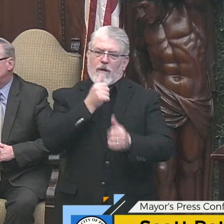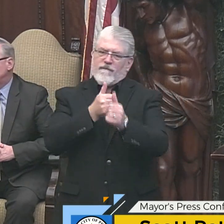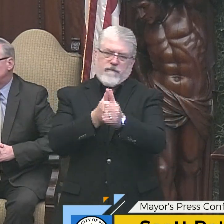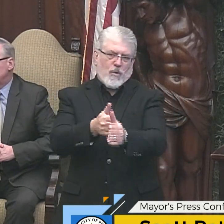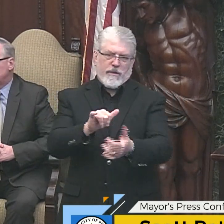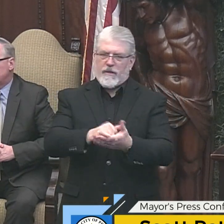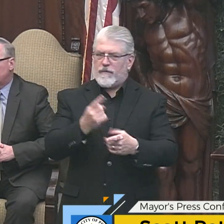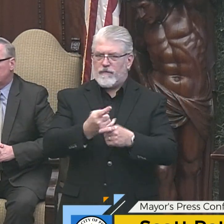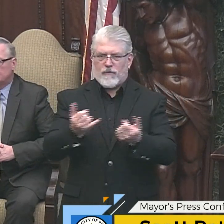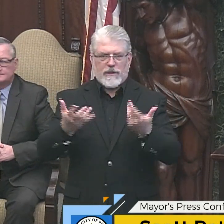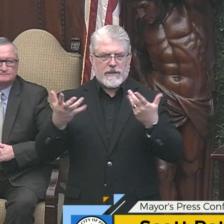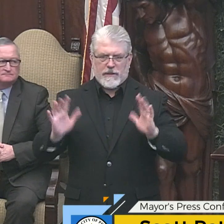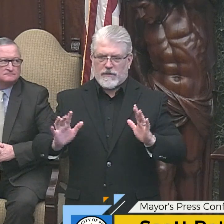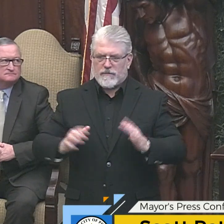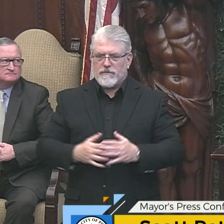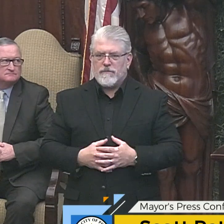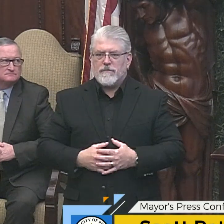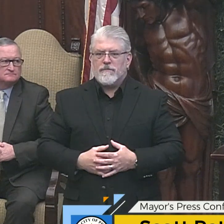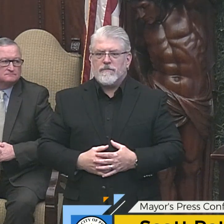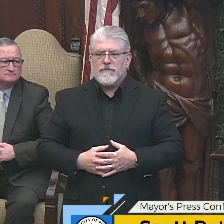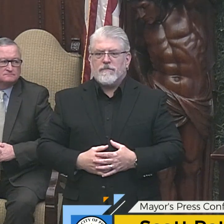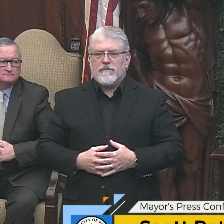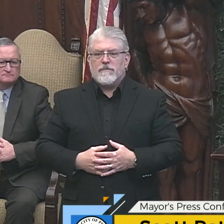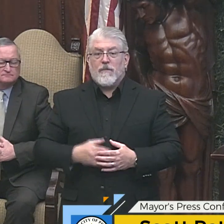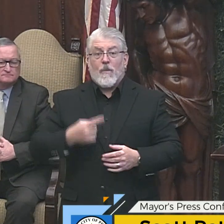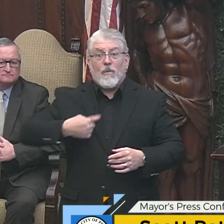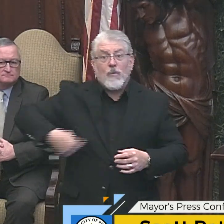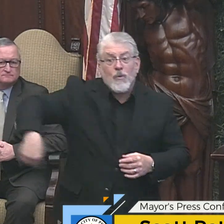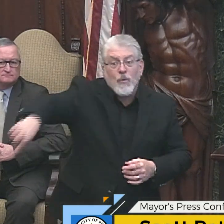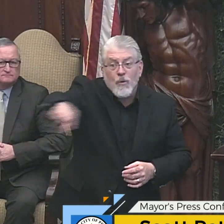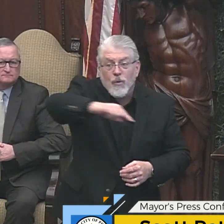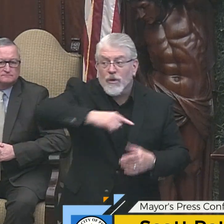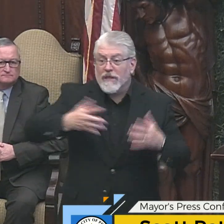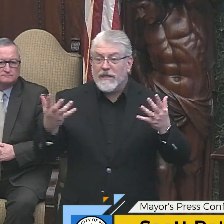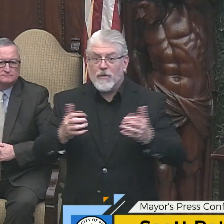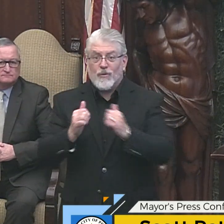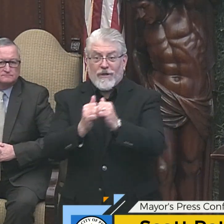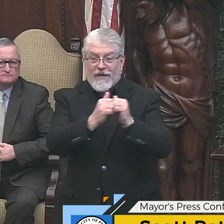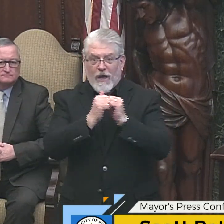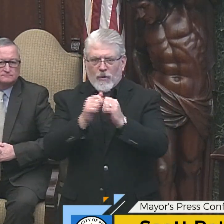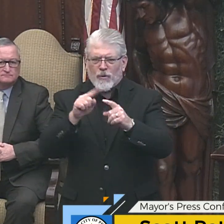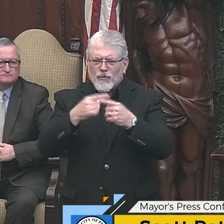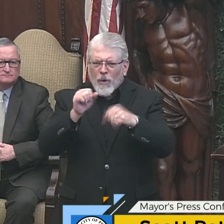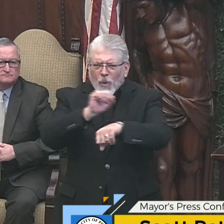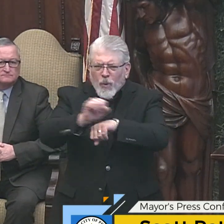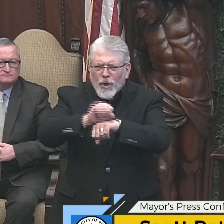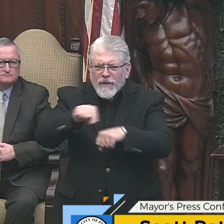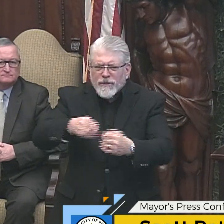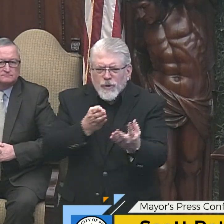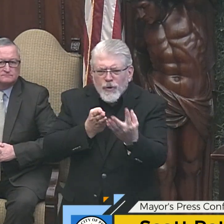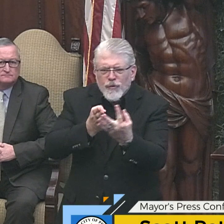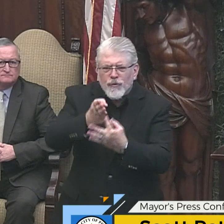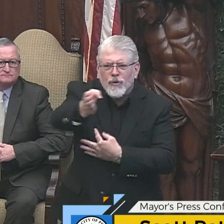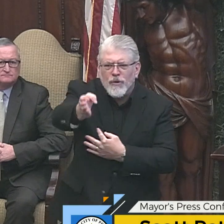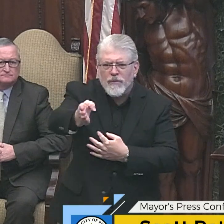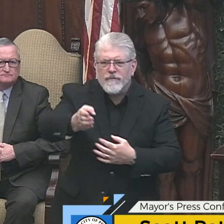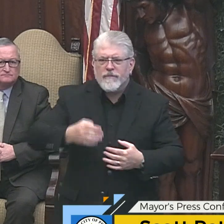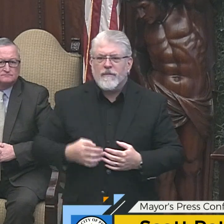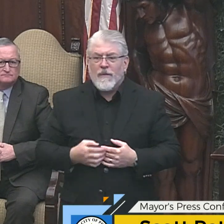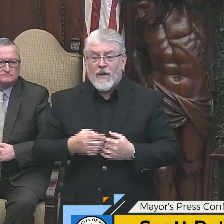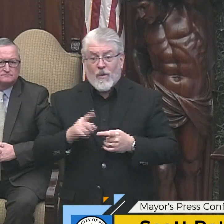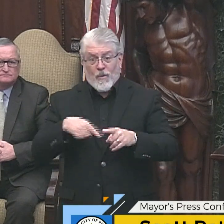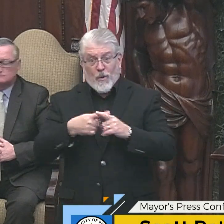neighbors. The handout provides more detail, and if you have questions, we can answer them at the end of the